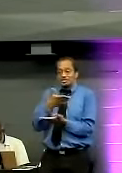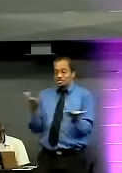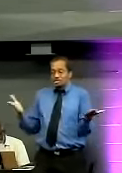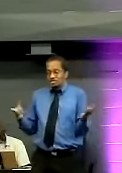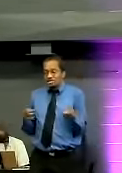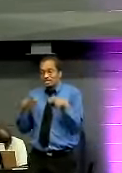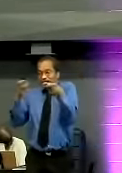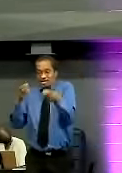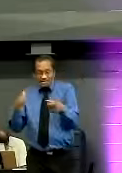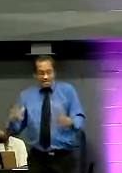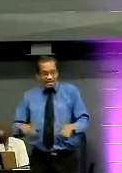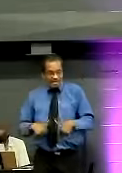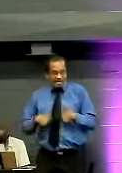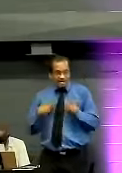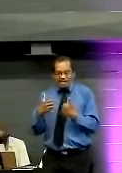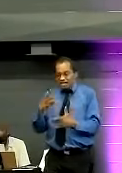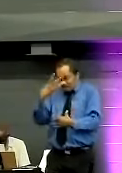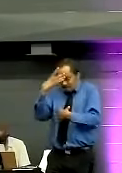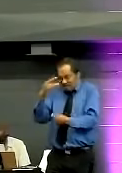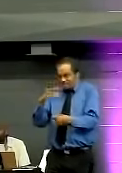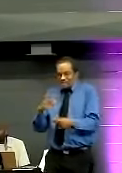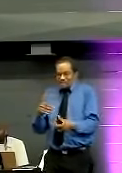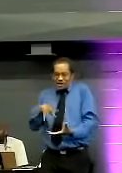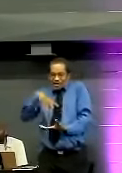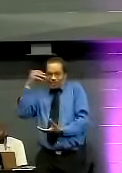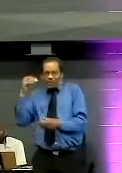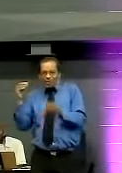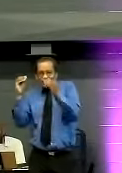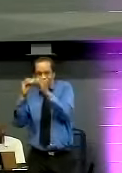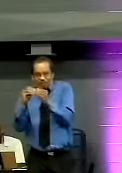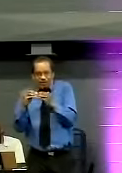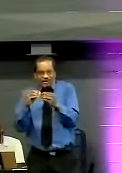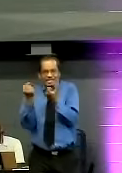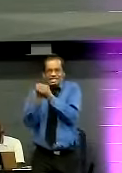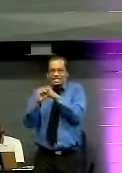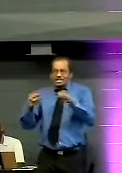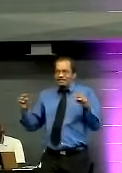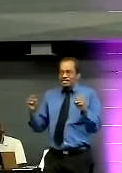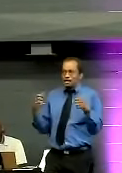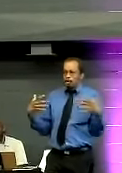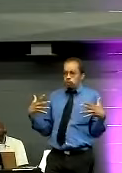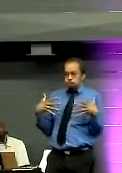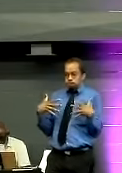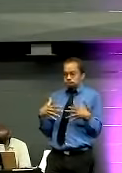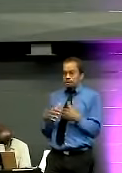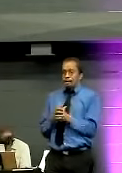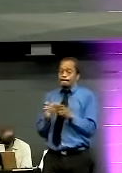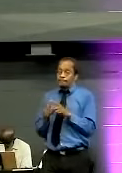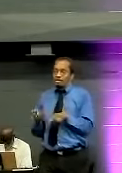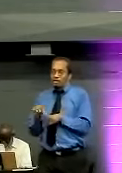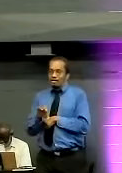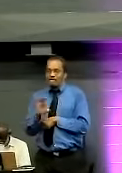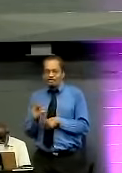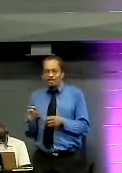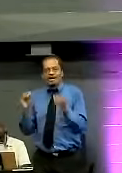interested in learning more, right? Because salvation is scary. You've heard so many different things about it. So if you're just interested in finding